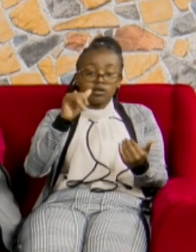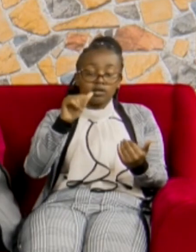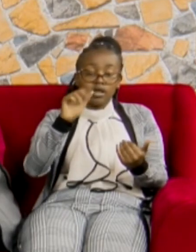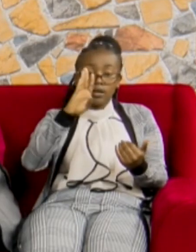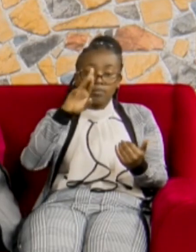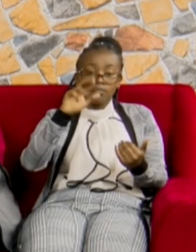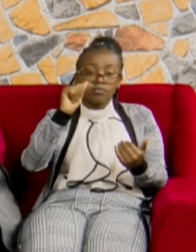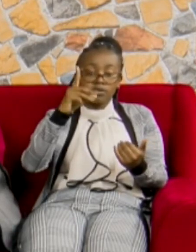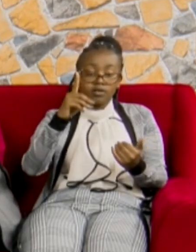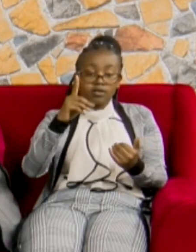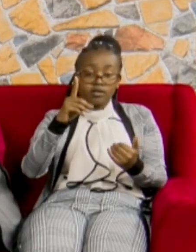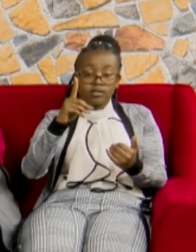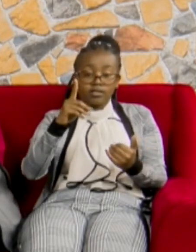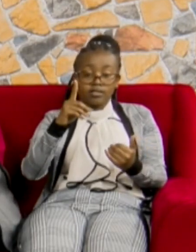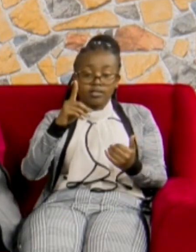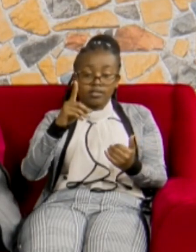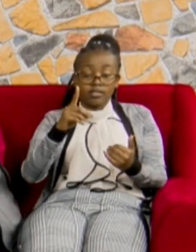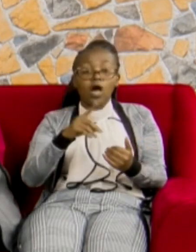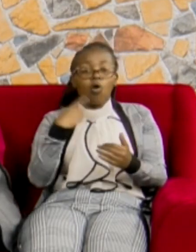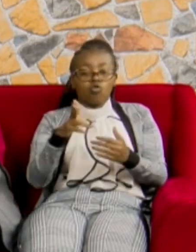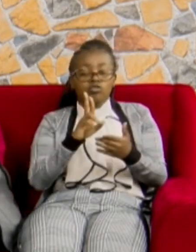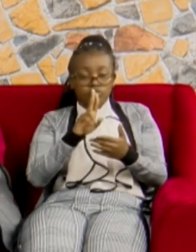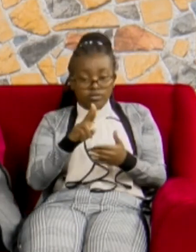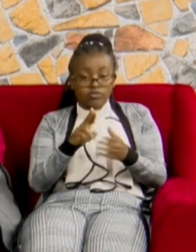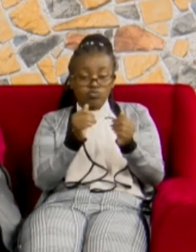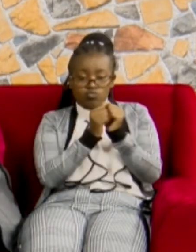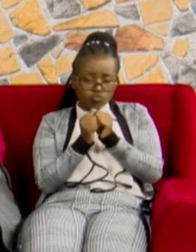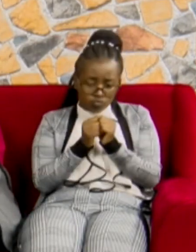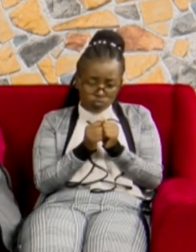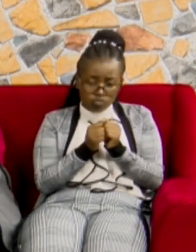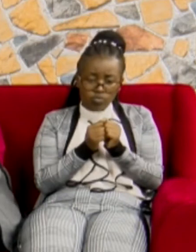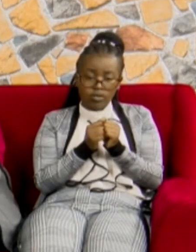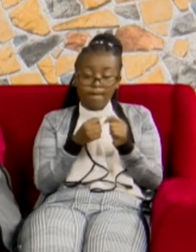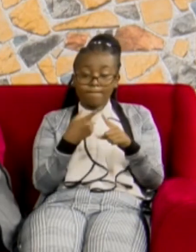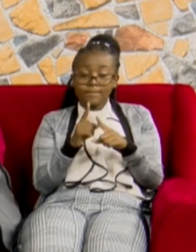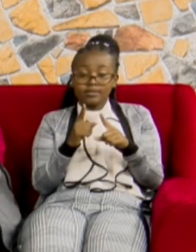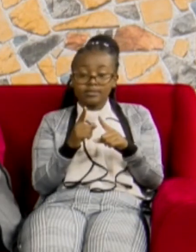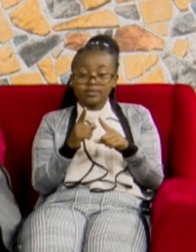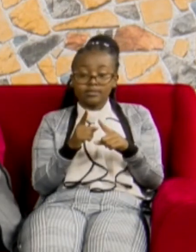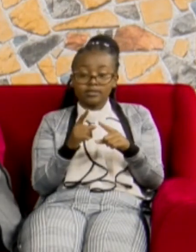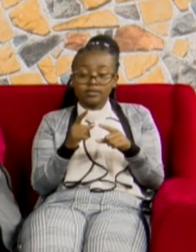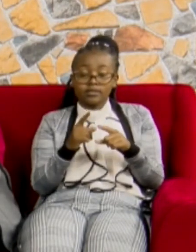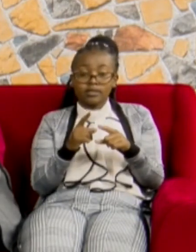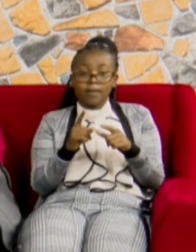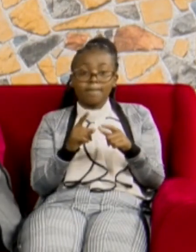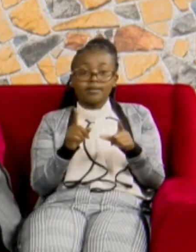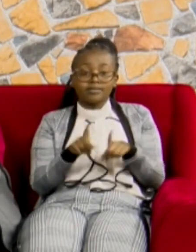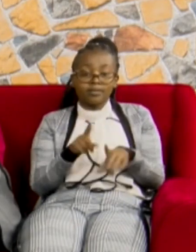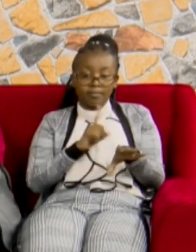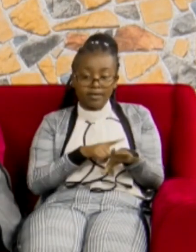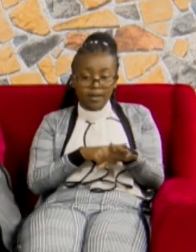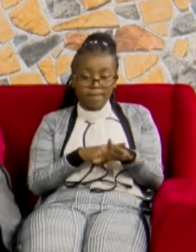they're just back to back. They're like inseparable, right? They have each other's back, but then they're still at the same time, they can be the worst of enemies and